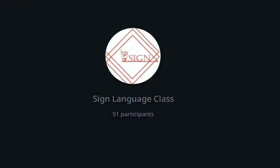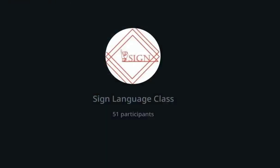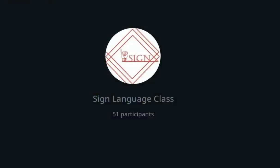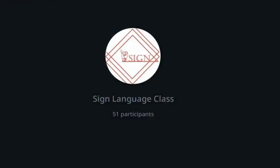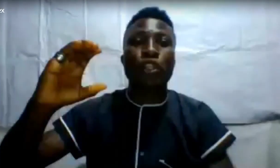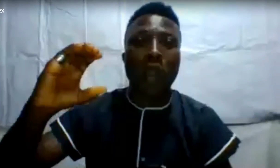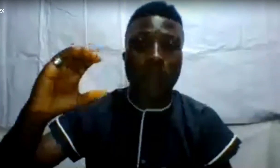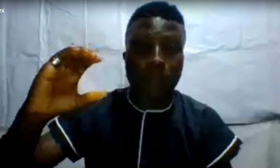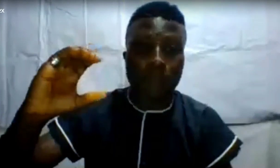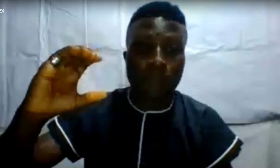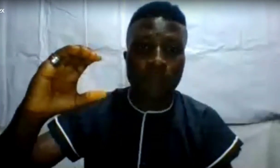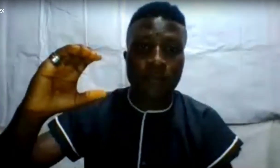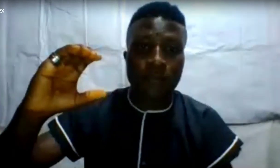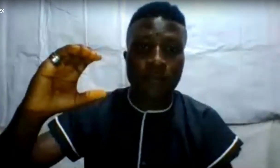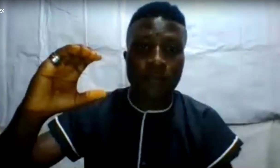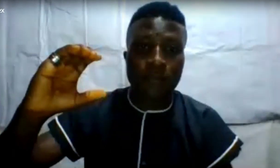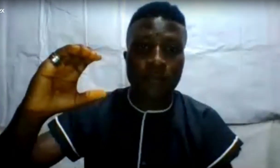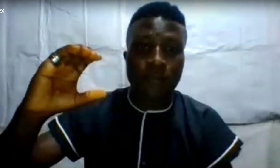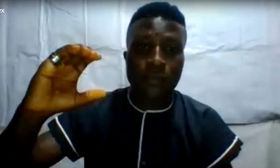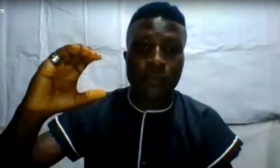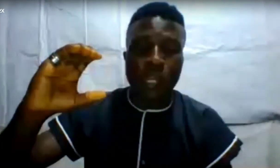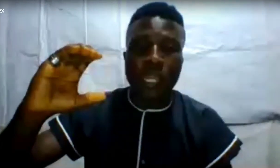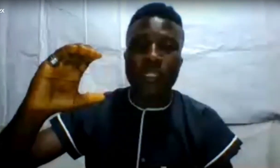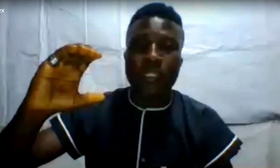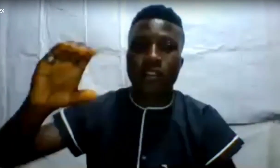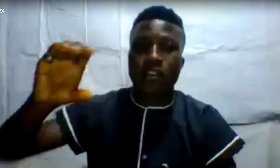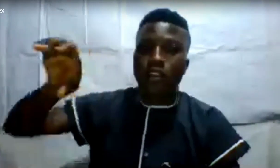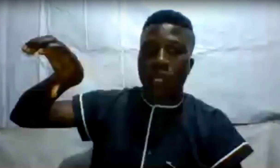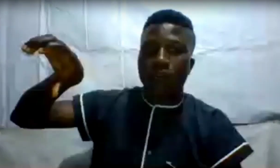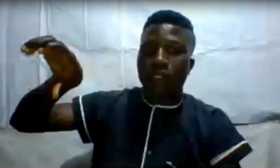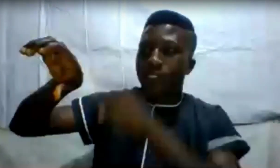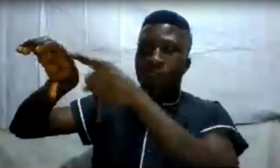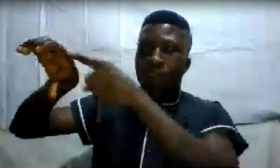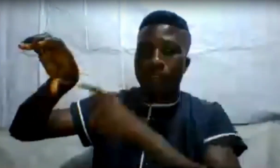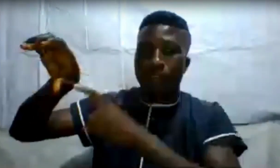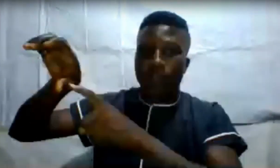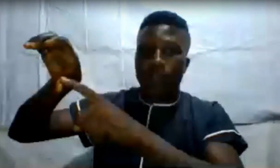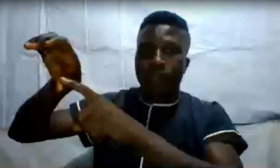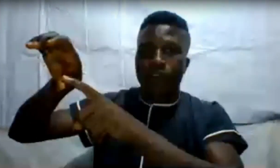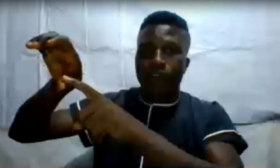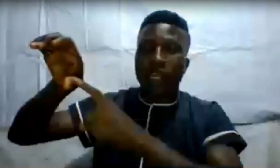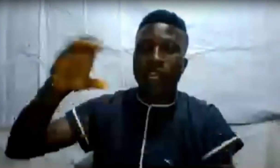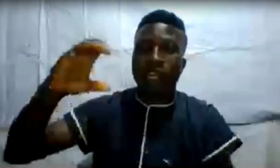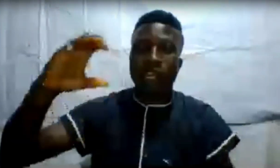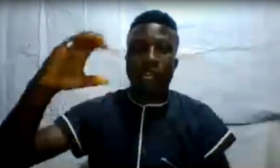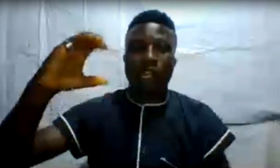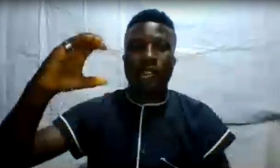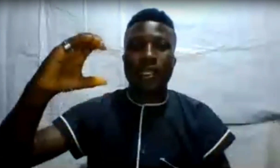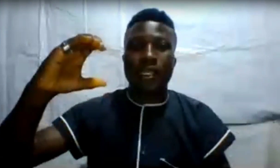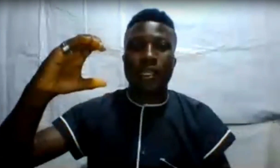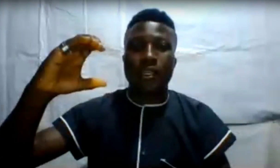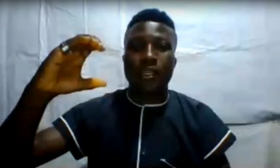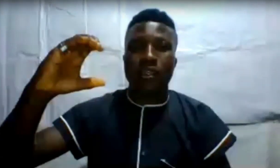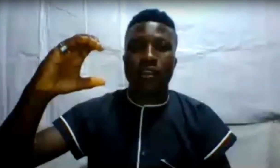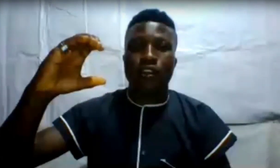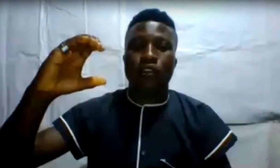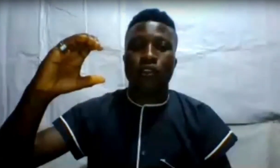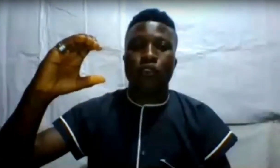With your palm, right? So you have the C, right? C.